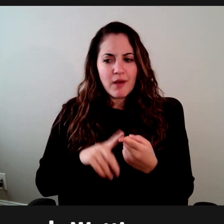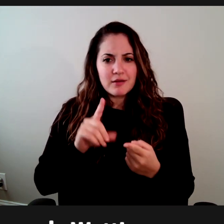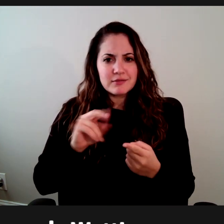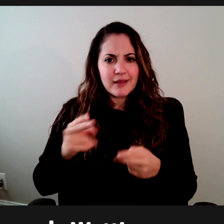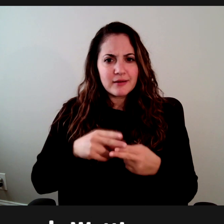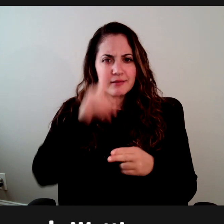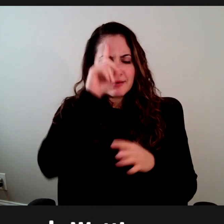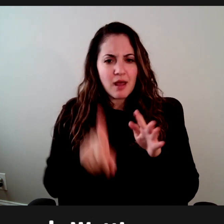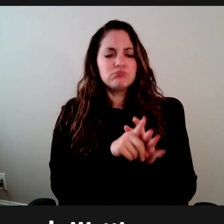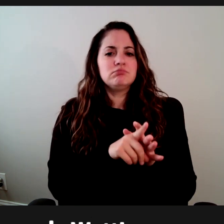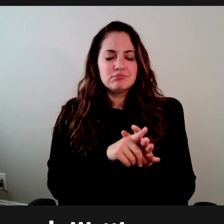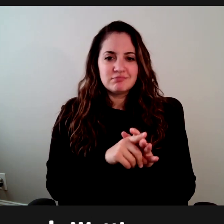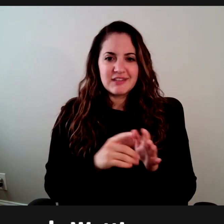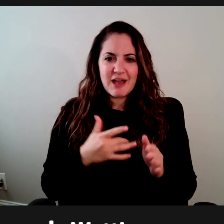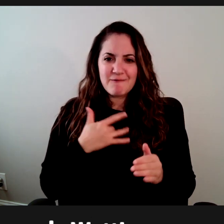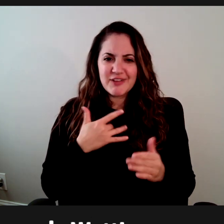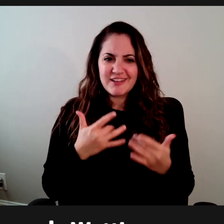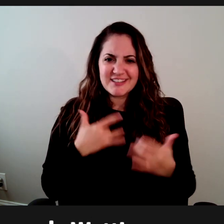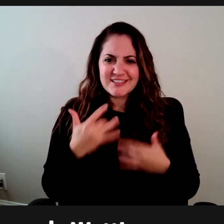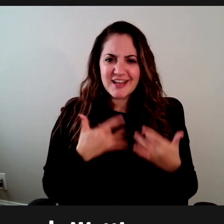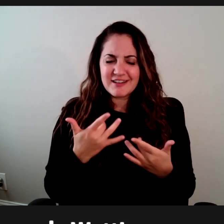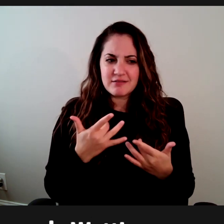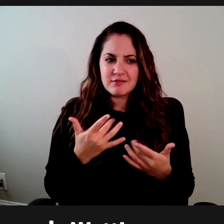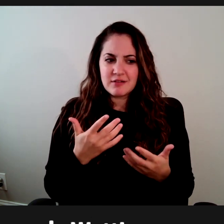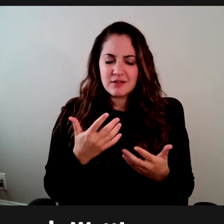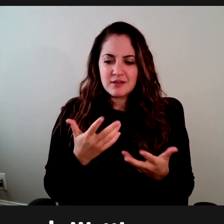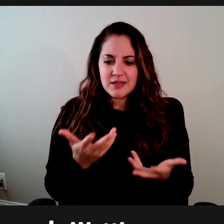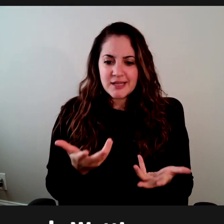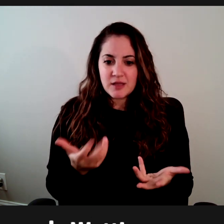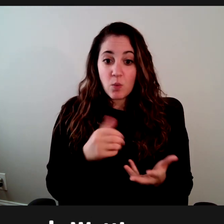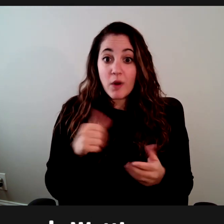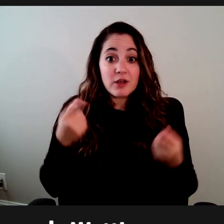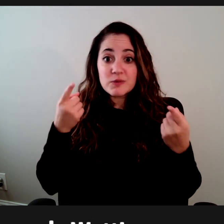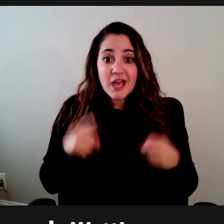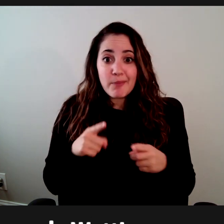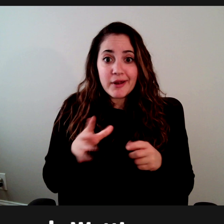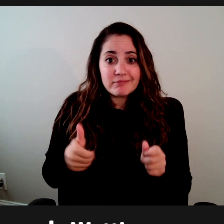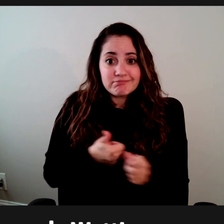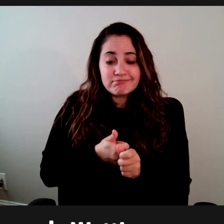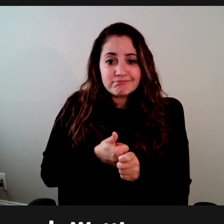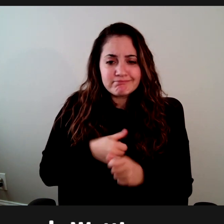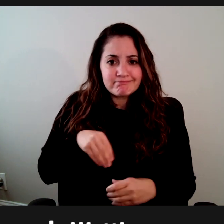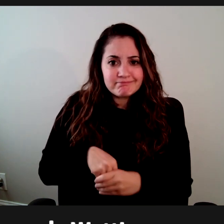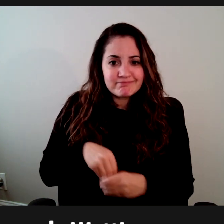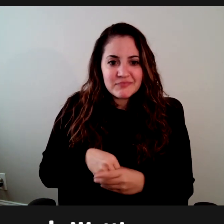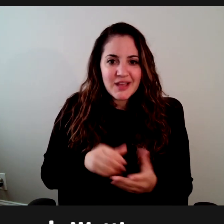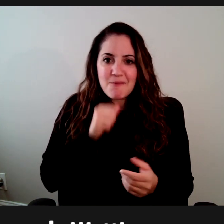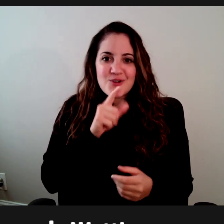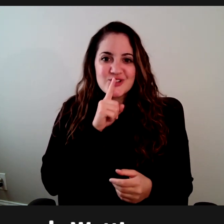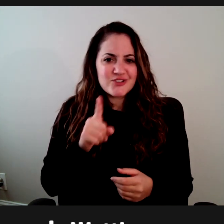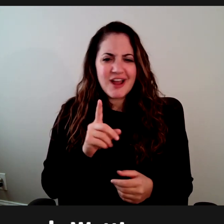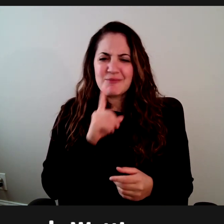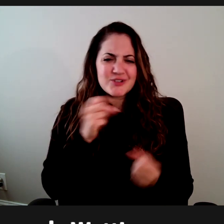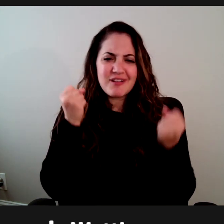feel kind of like excited, have that emotion. I'm not really sure what else was there. I'm sure there was a